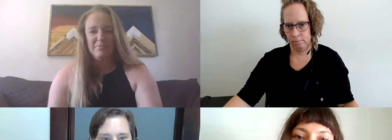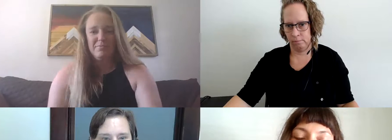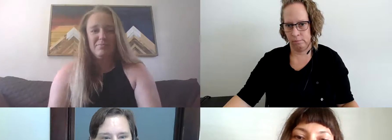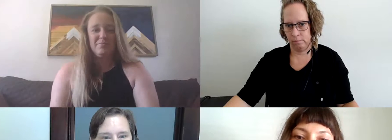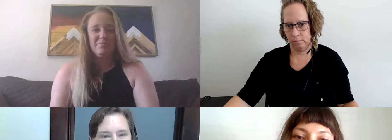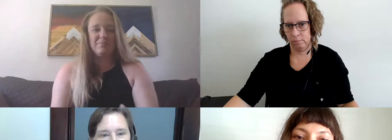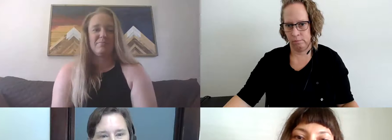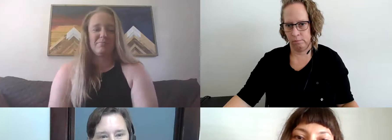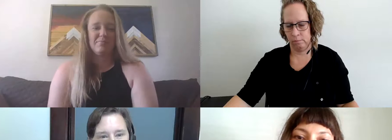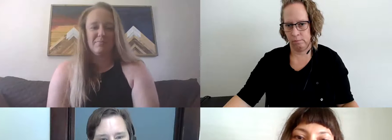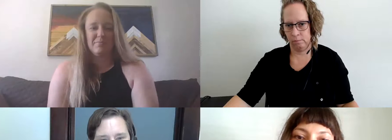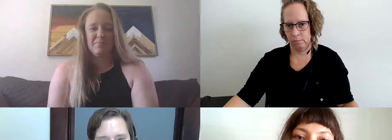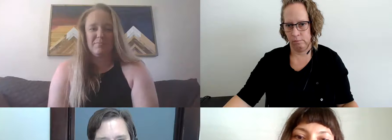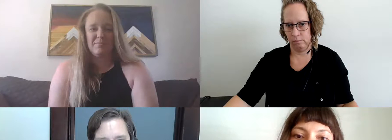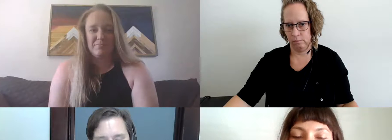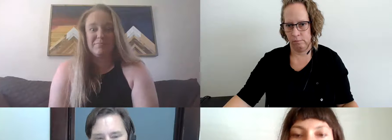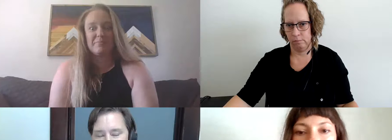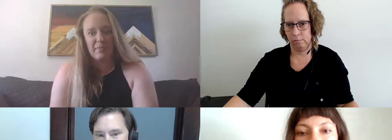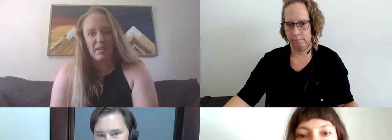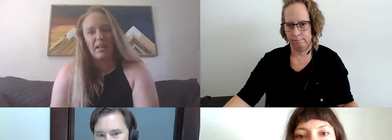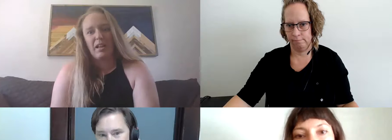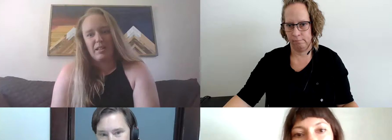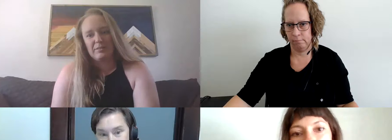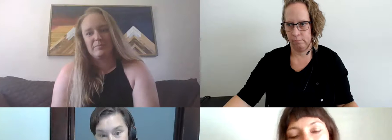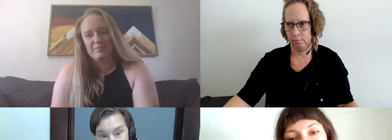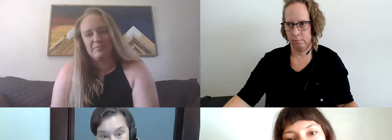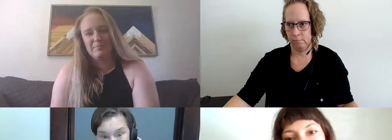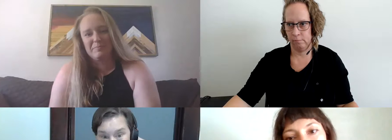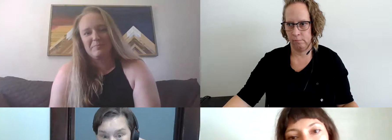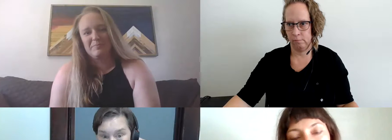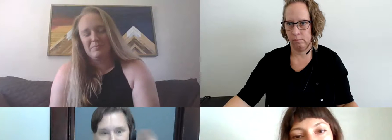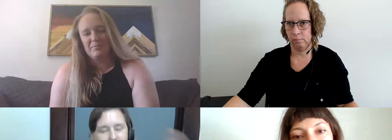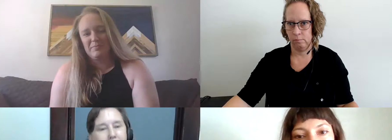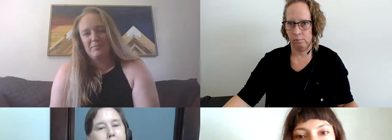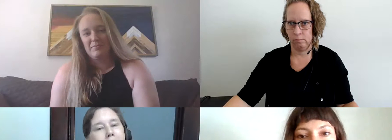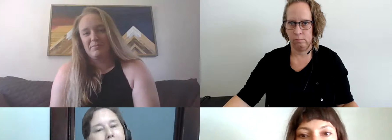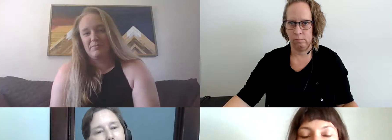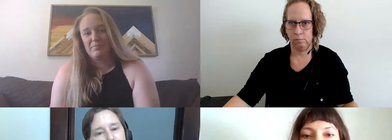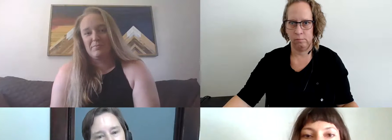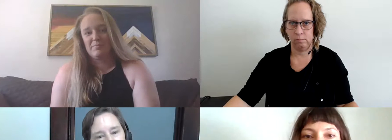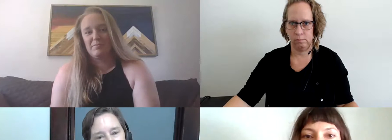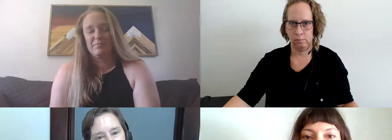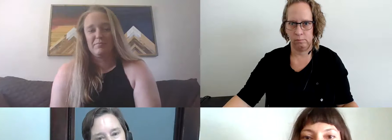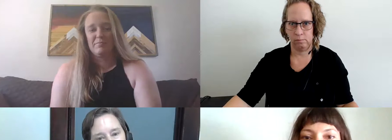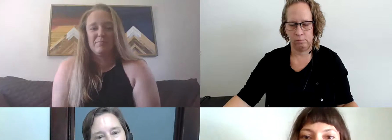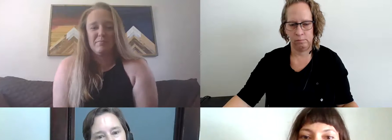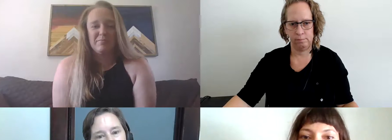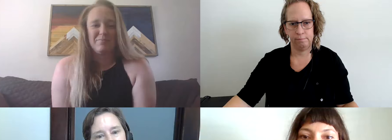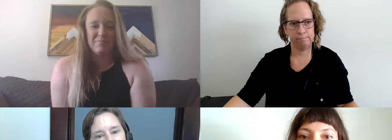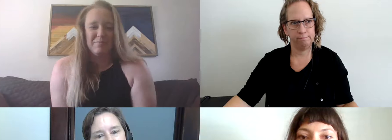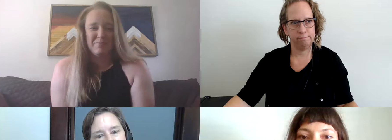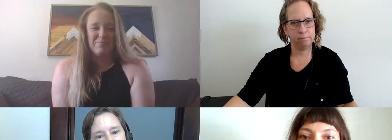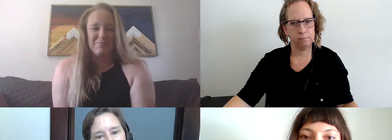And just being included, right? Sometimes if you're not following along, you're just not being included.